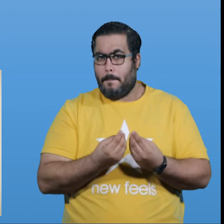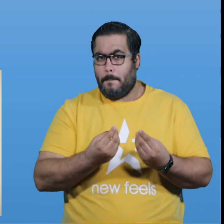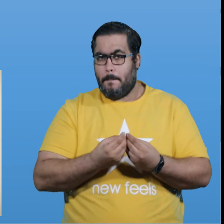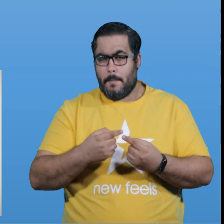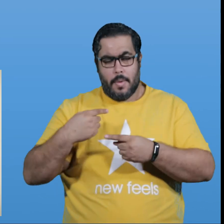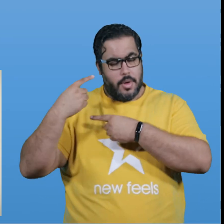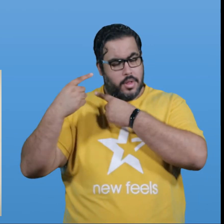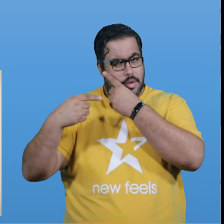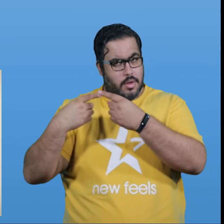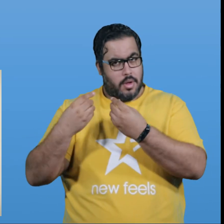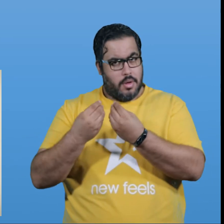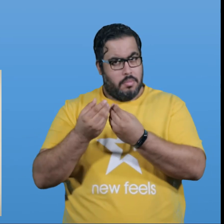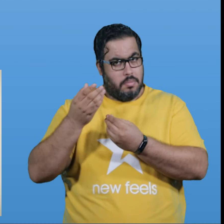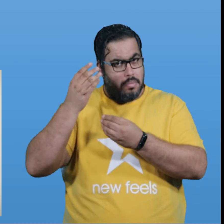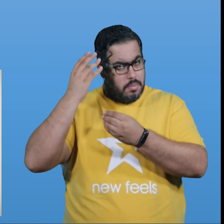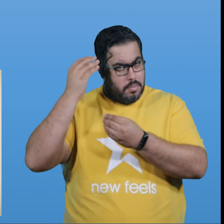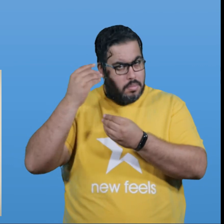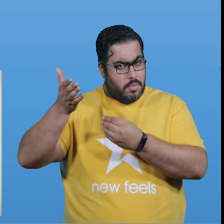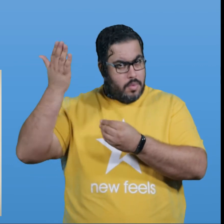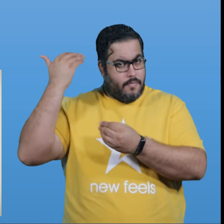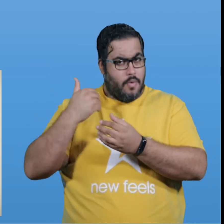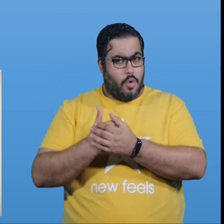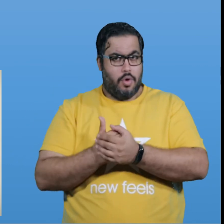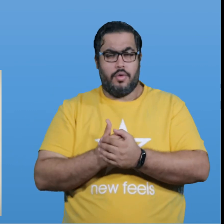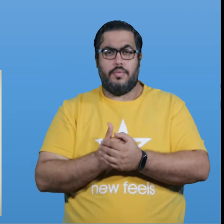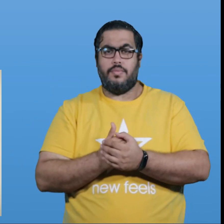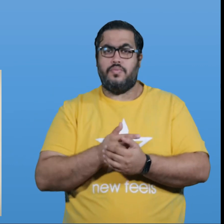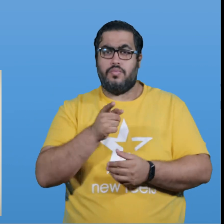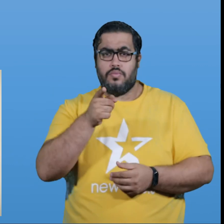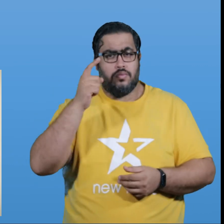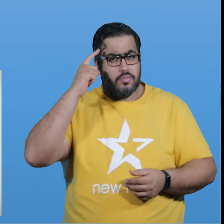The answer is paraphrase. Well done.